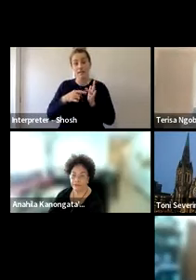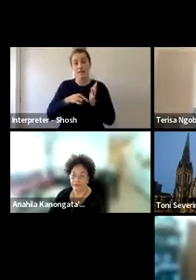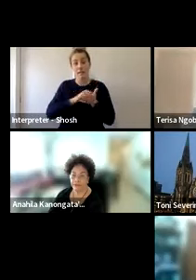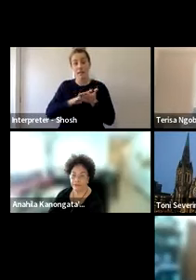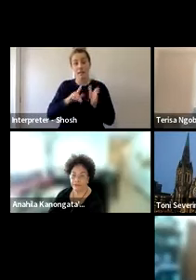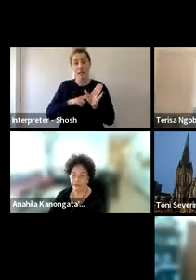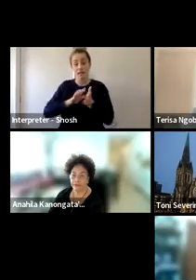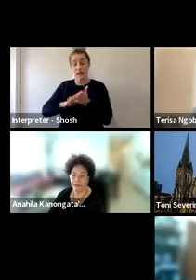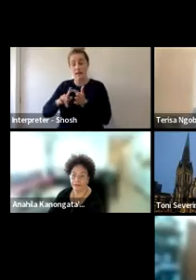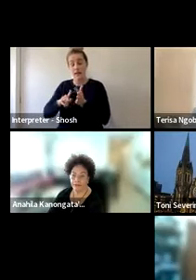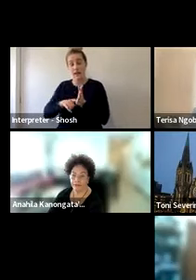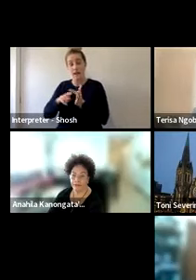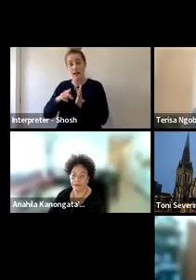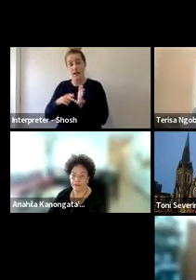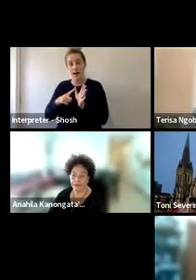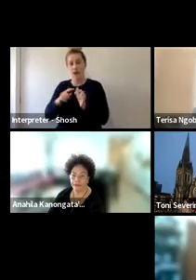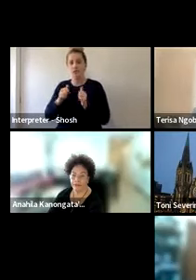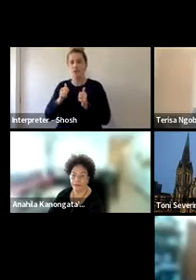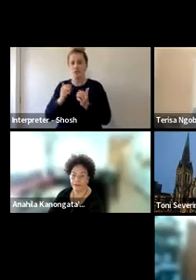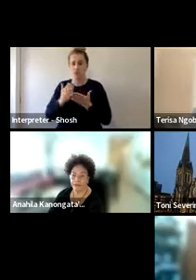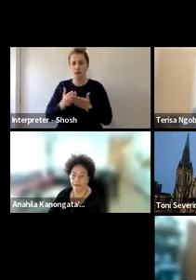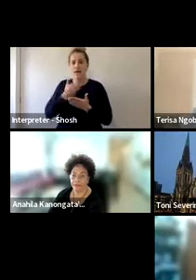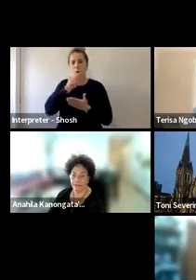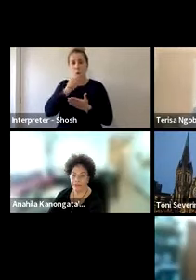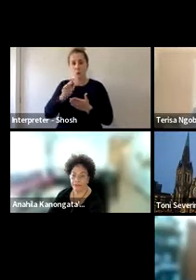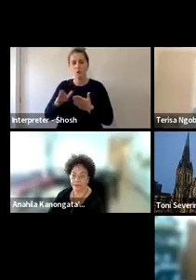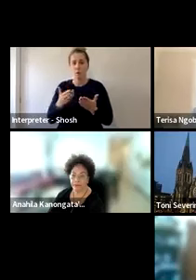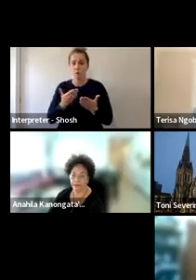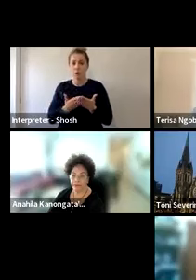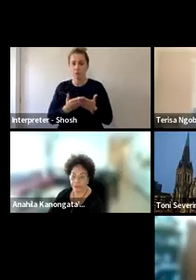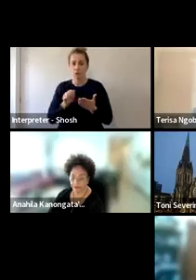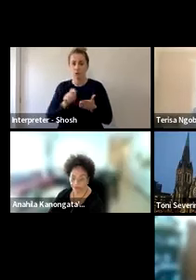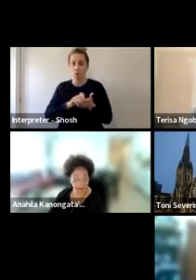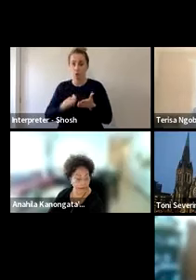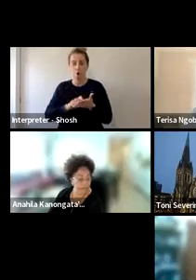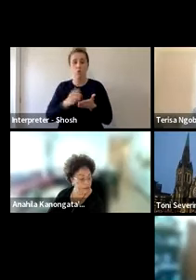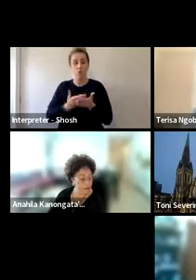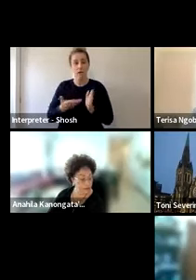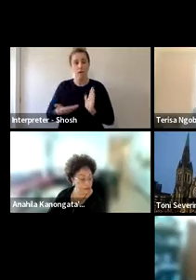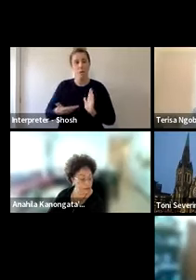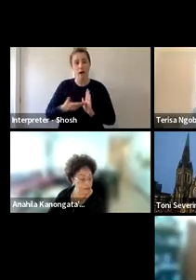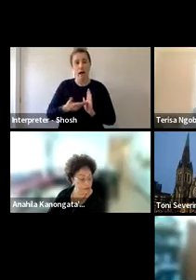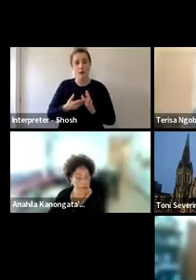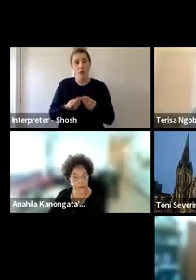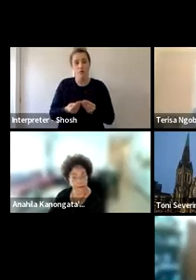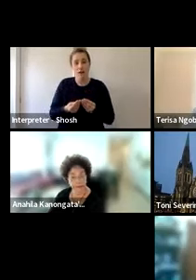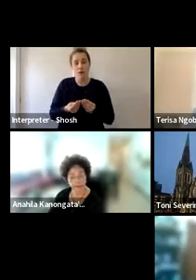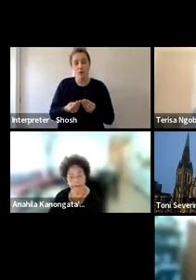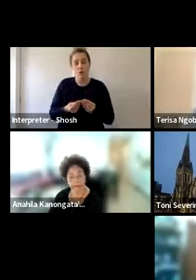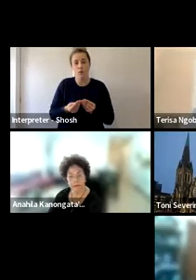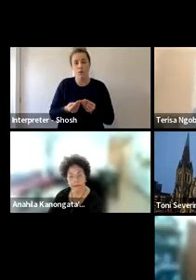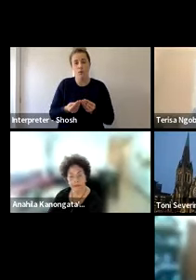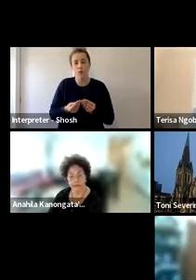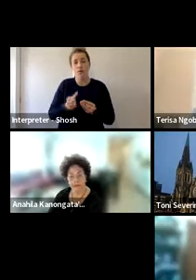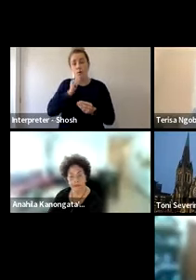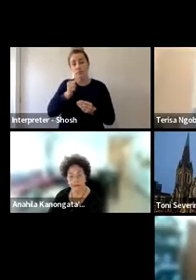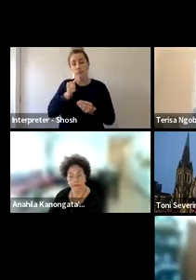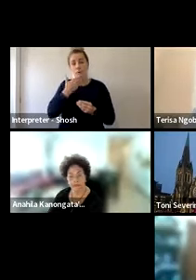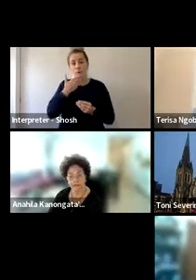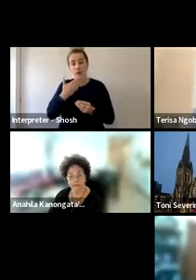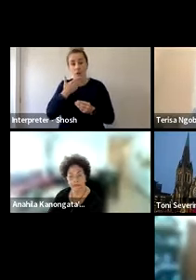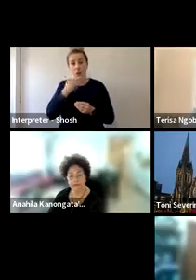Helena, really useful submission, and your notes will really add to your written submission as well. So thank